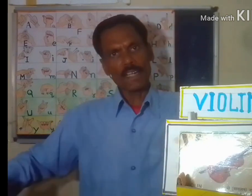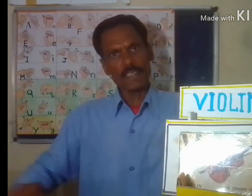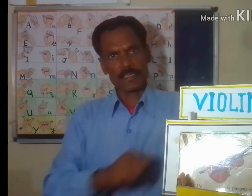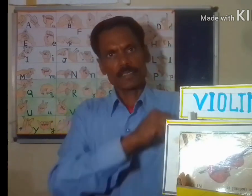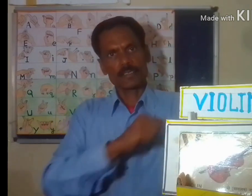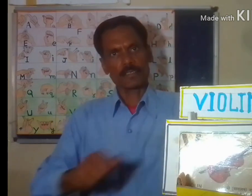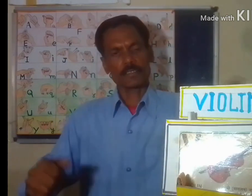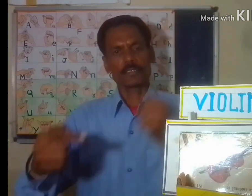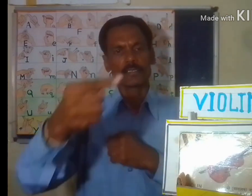violin